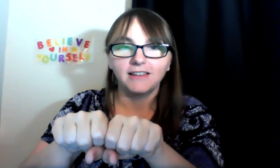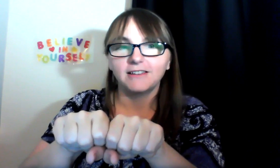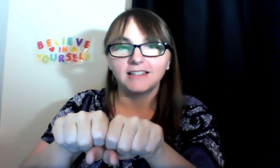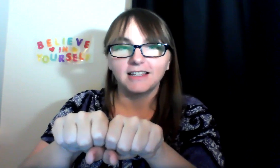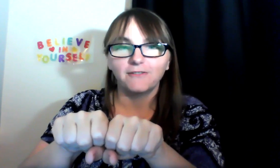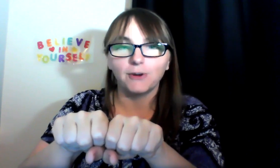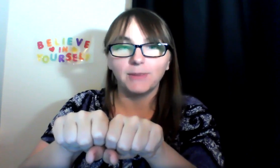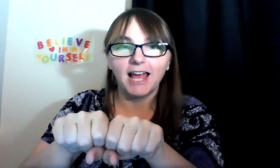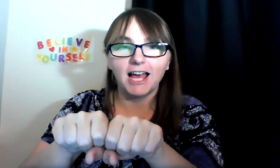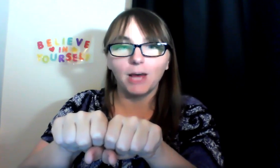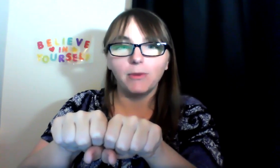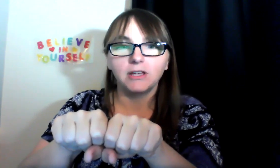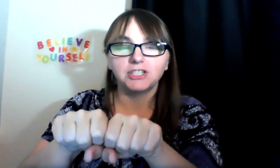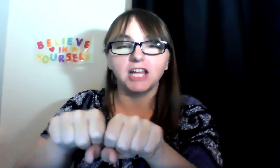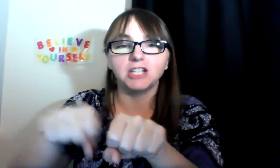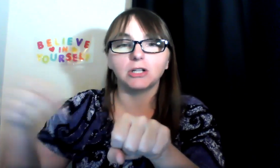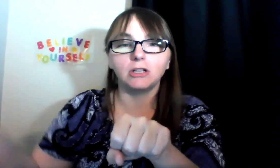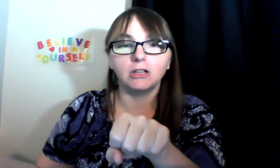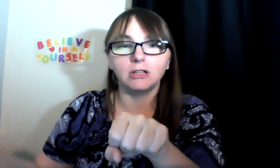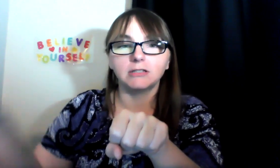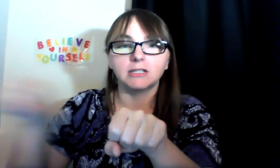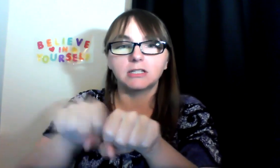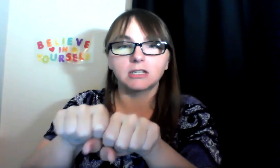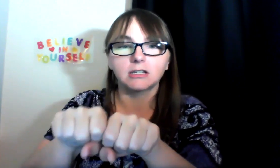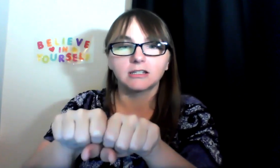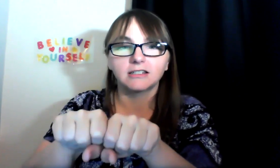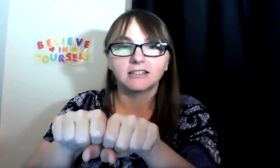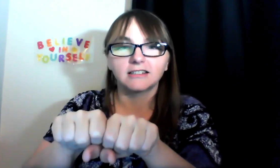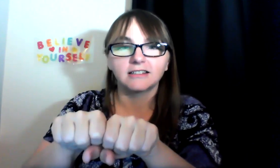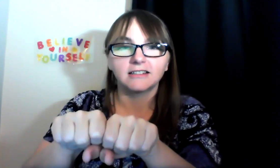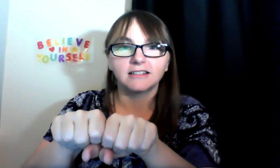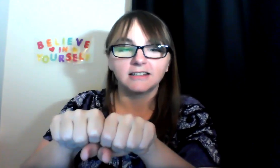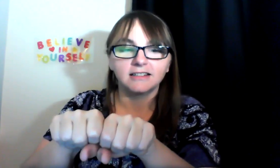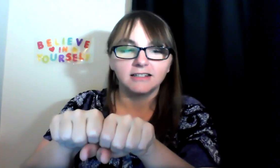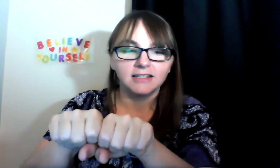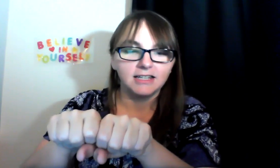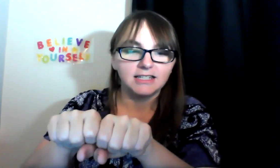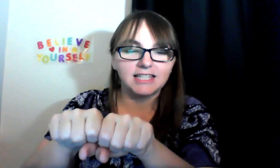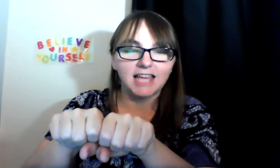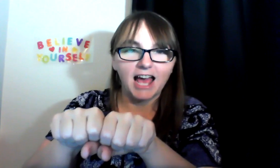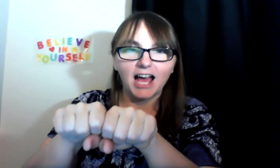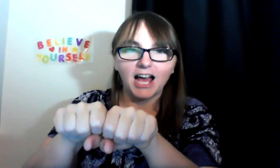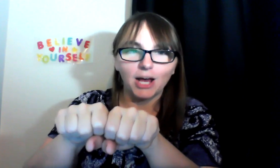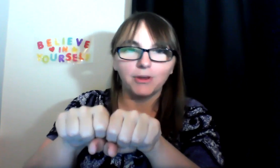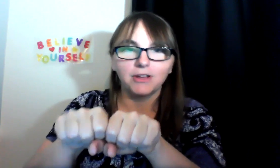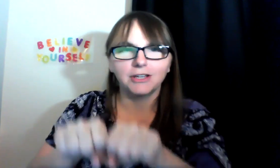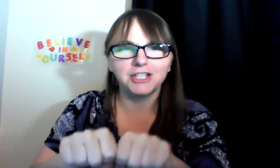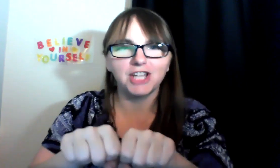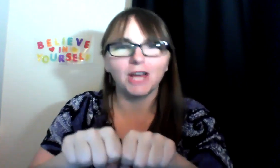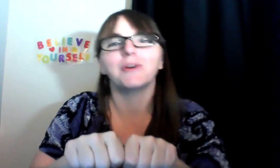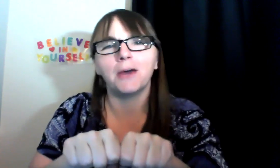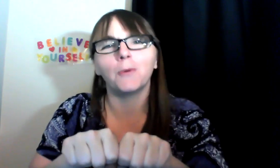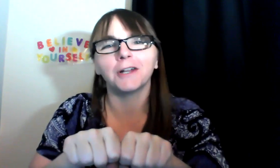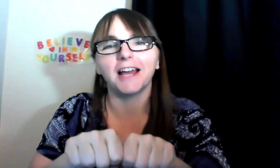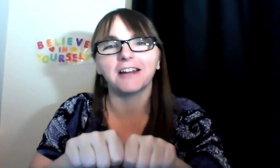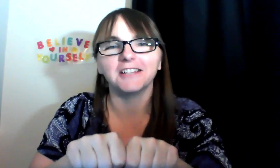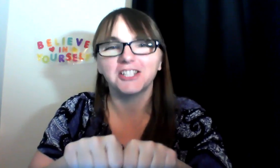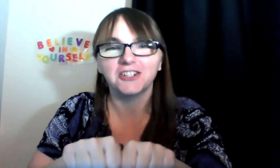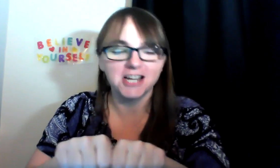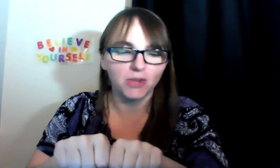Lab. From lab change l to t. Tab. Good job on that word ladder. Let's try another